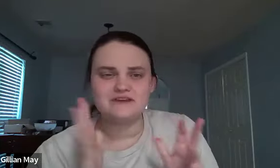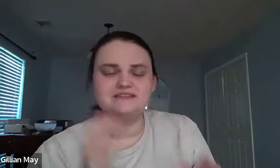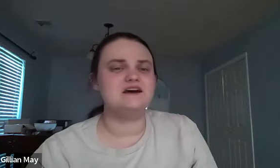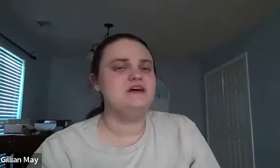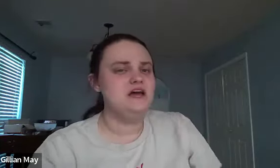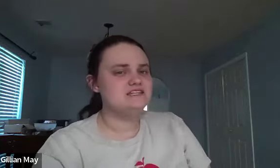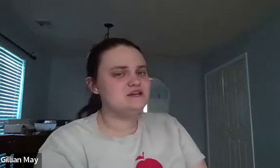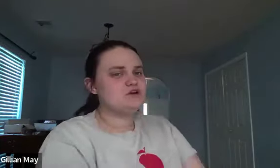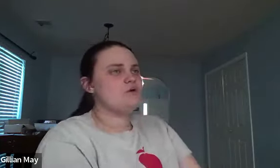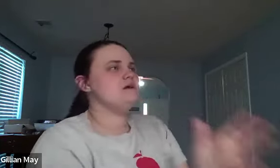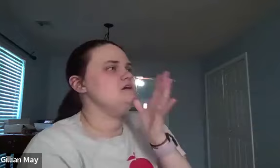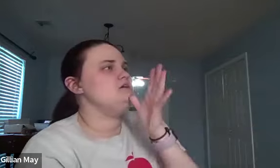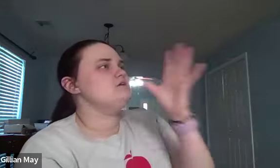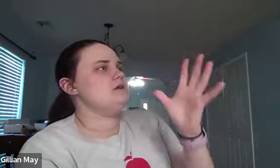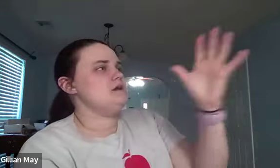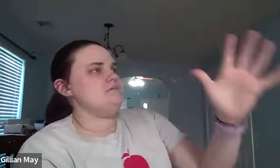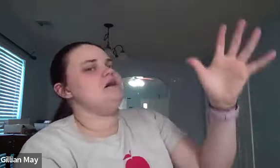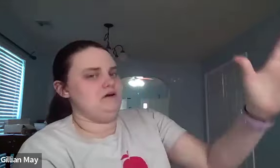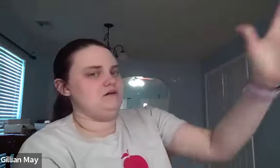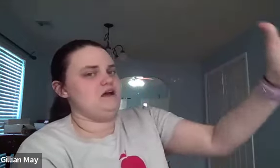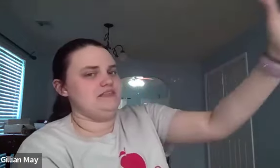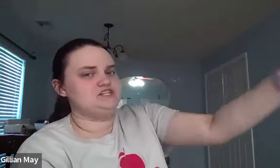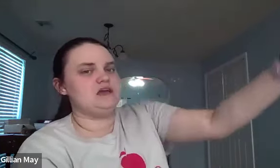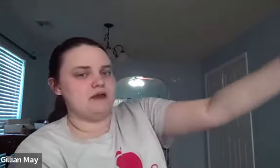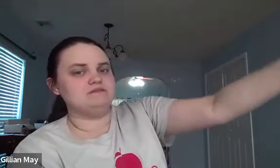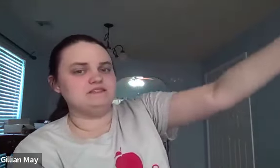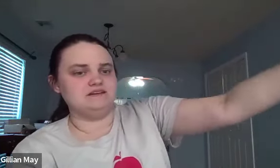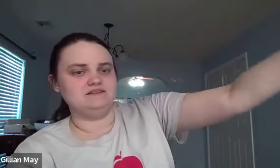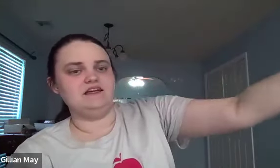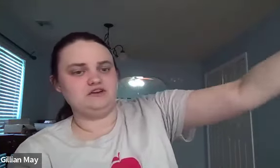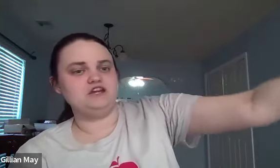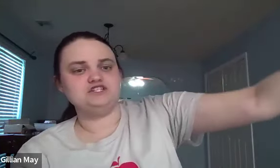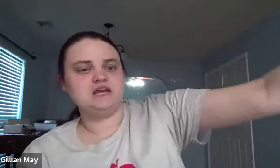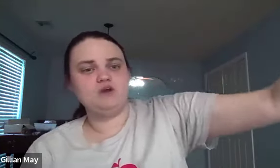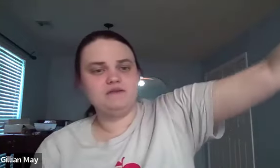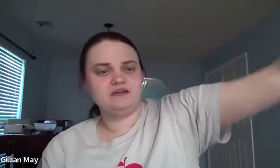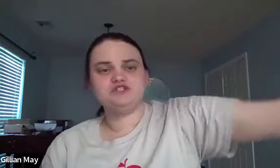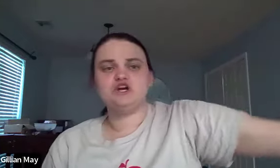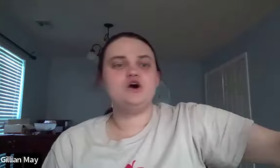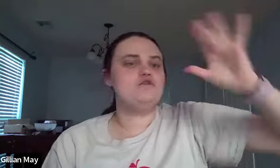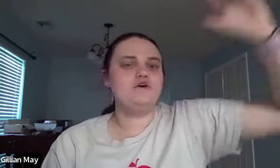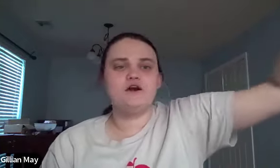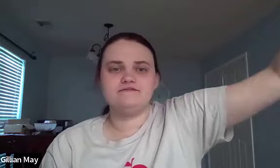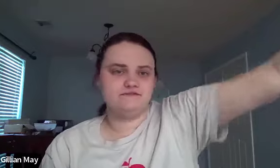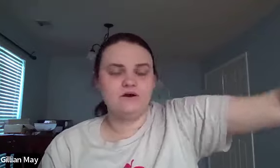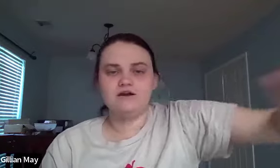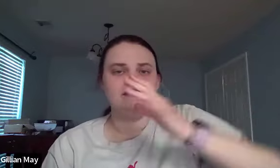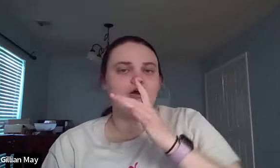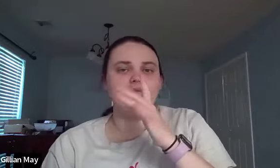it and stuff is they were going, grandma, mama, and they just kept bouncing. Like their hands just kept going. Like it was so far, far, like, oh my